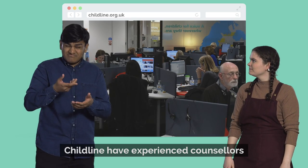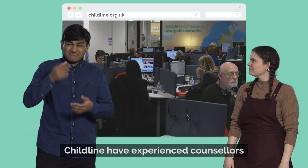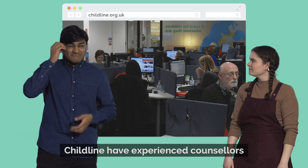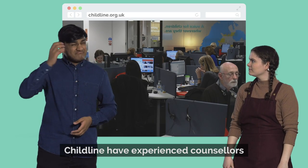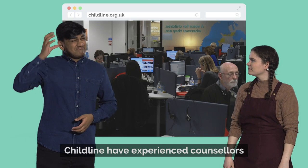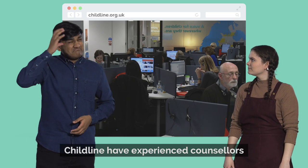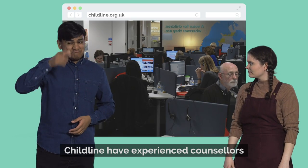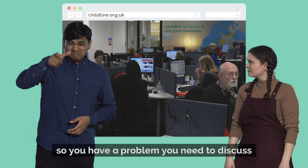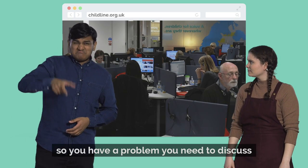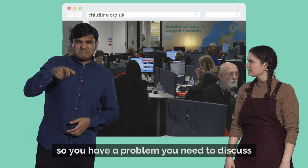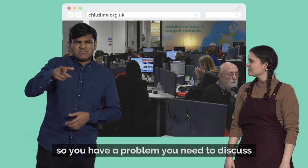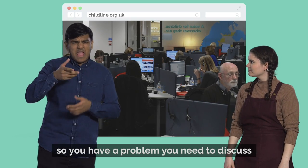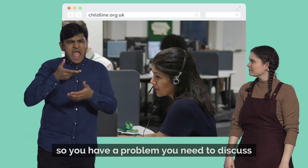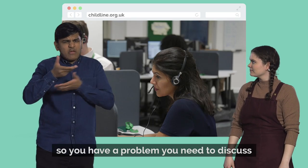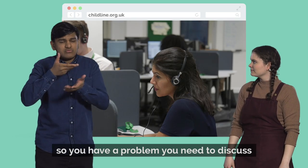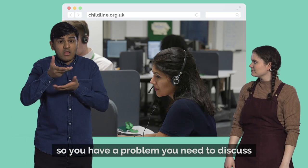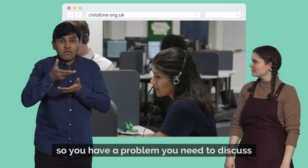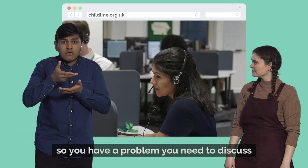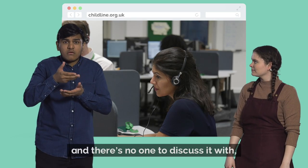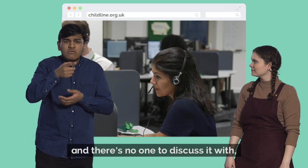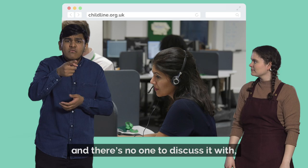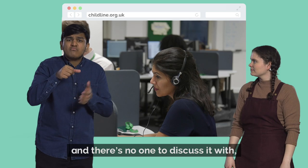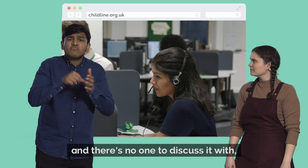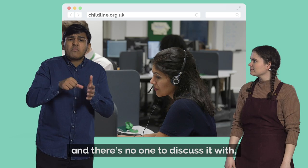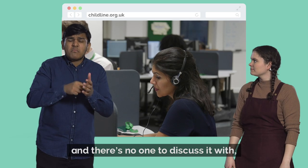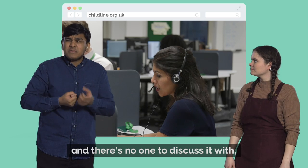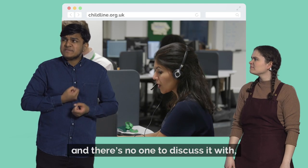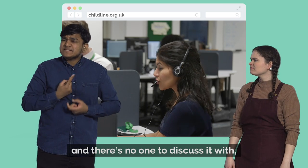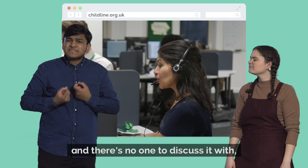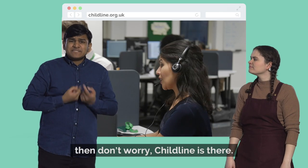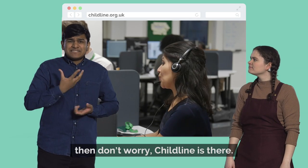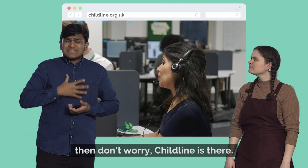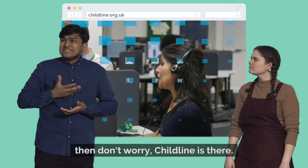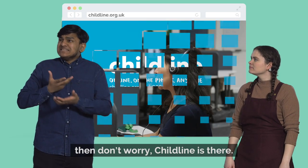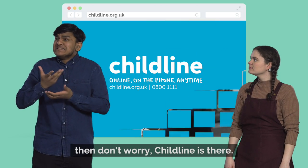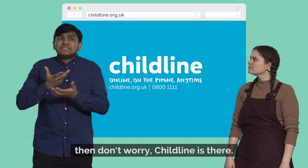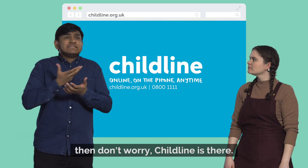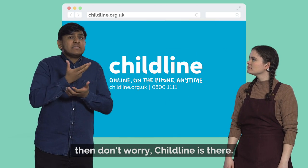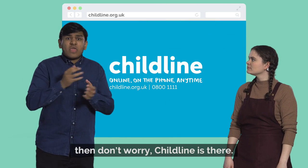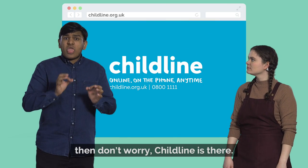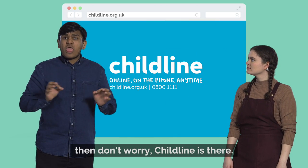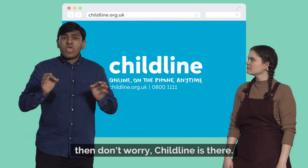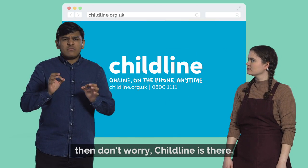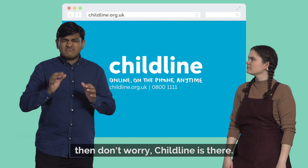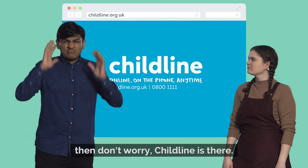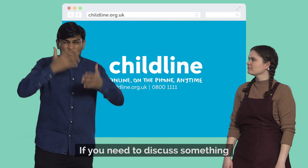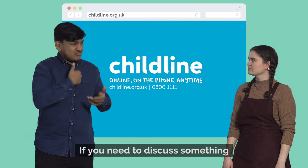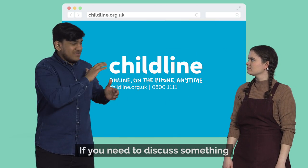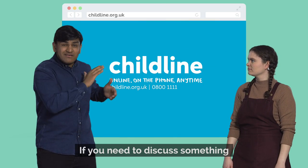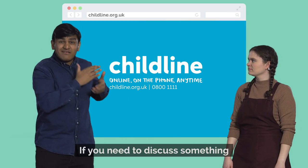Childline have experienced counsellors, so if you have a problem you need to discuss, but there's no one to discuss it with, then don't worry, Childline is there. If you